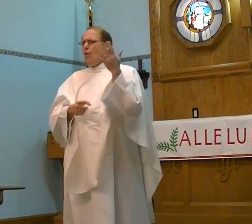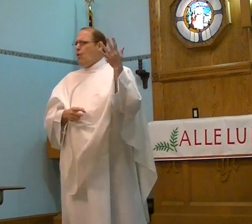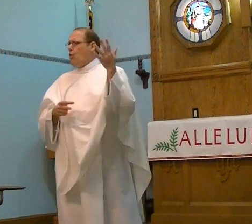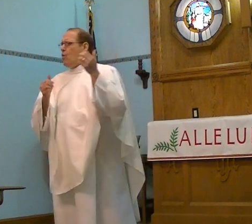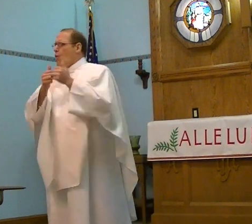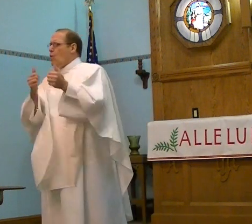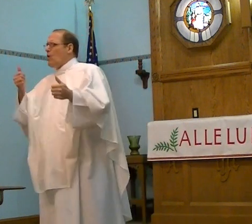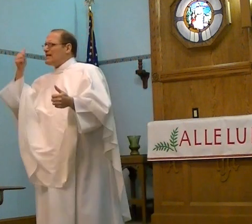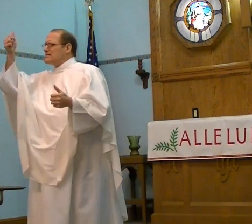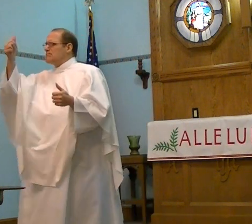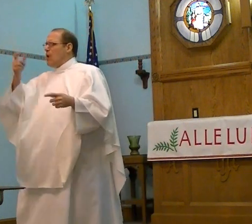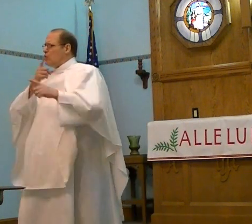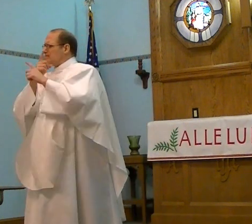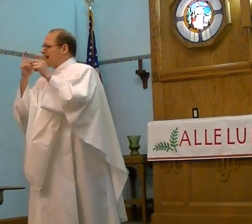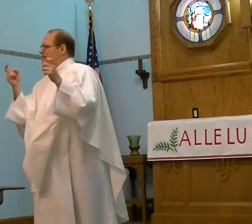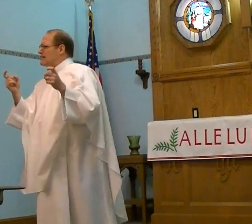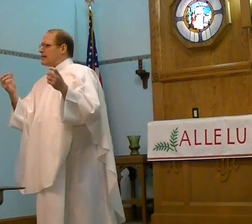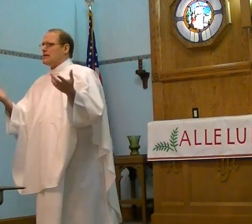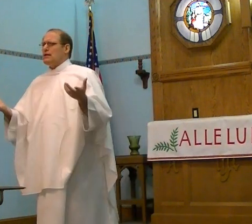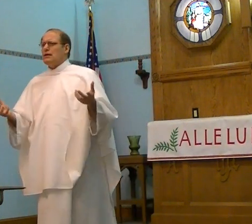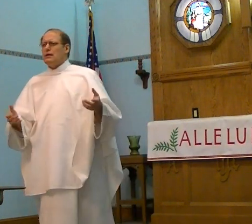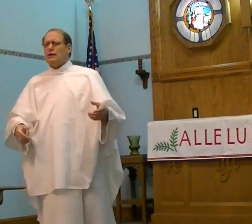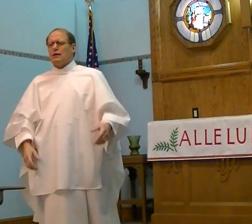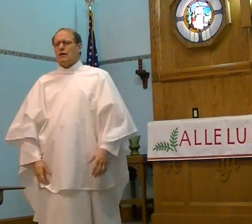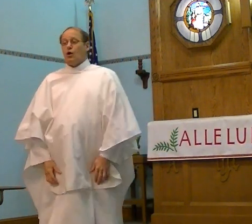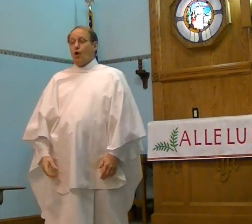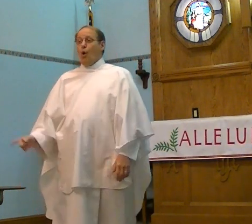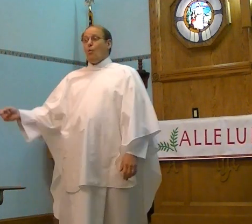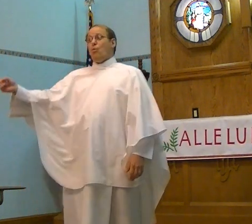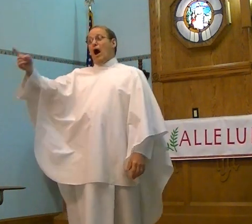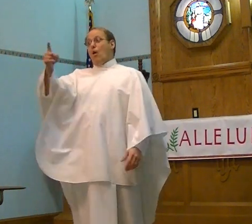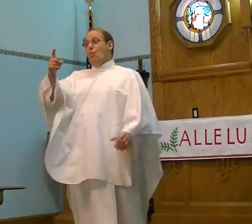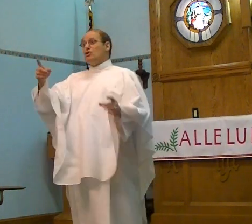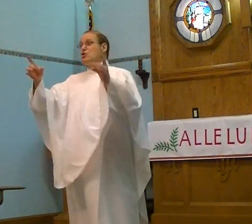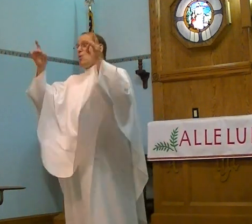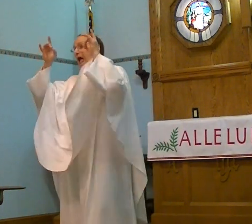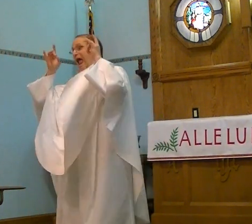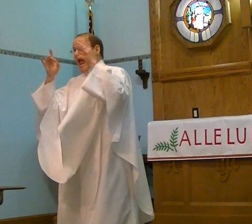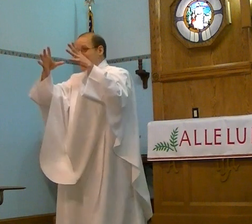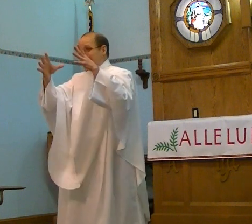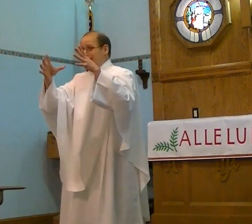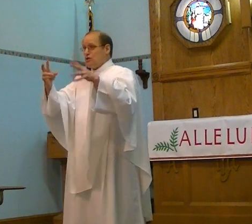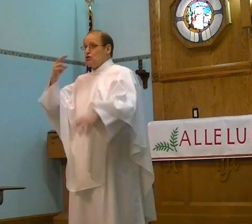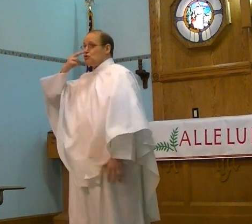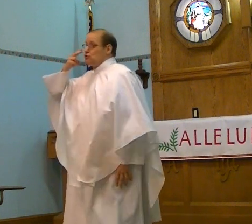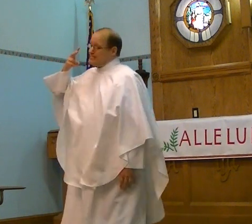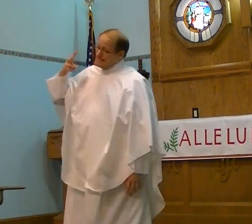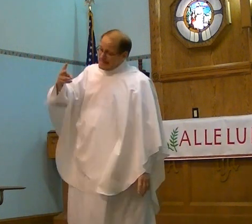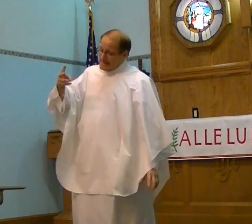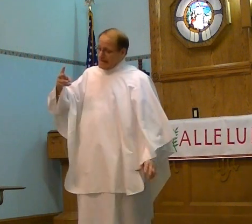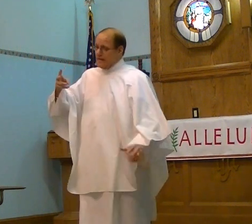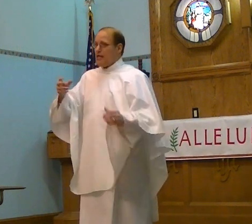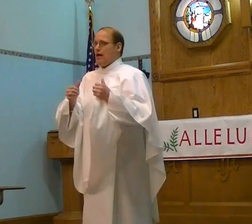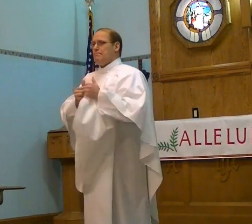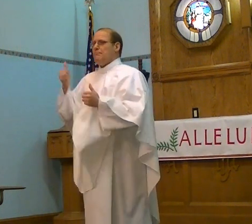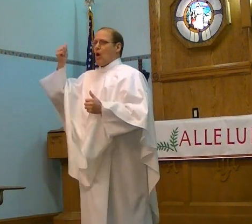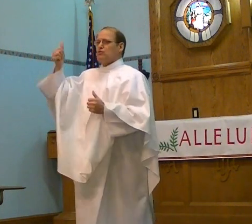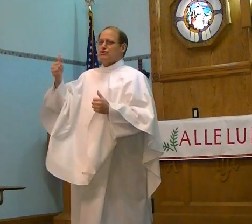What is most ugly? What would you hate to see the most?